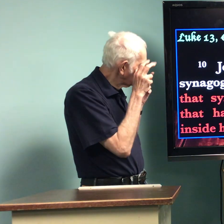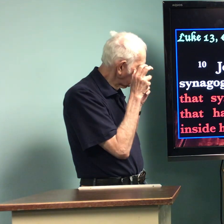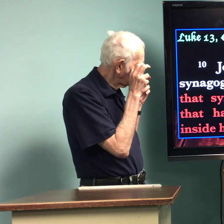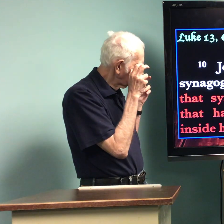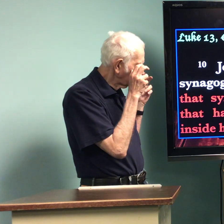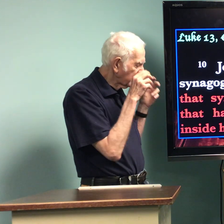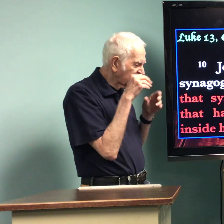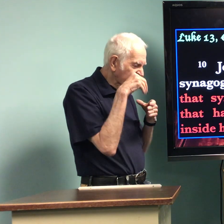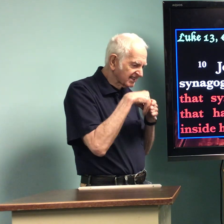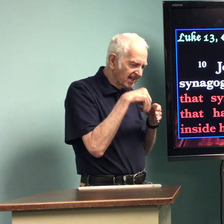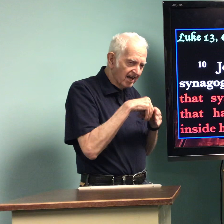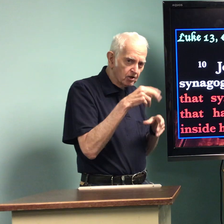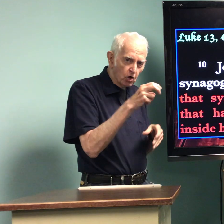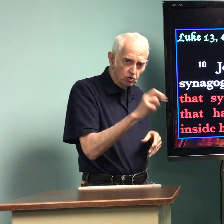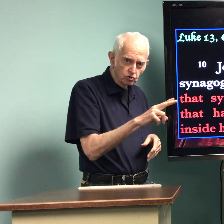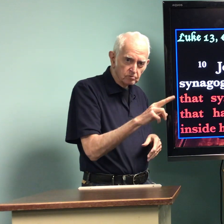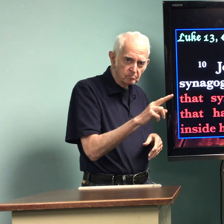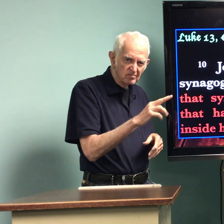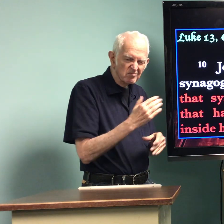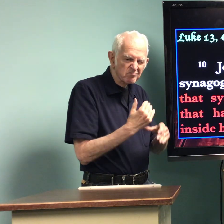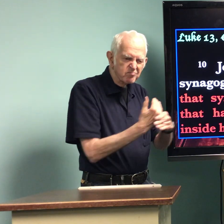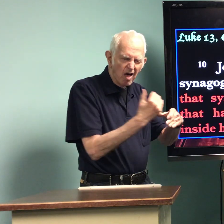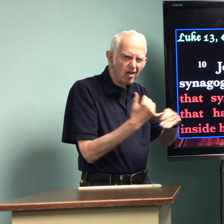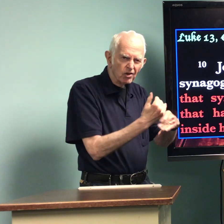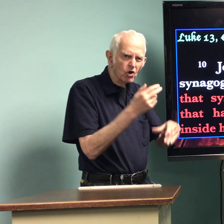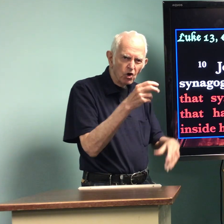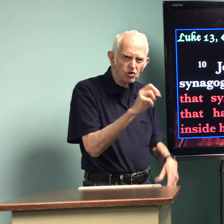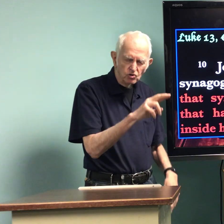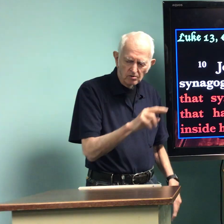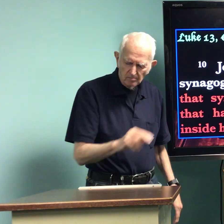devil inside her. It would bother her.